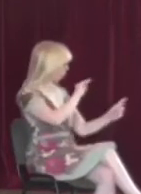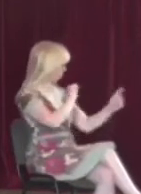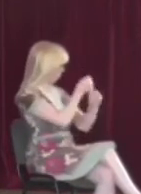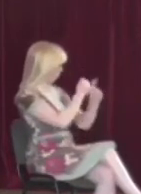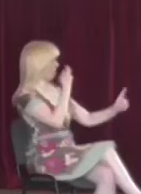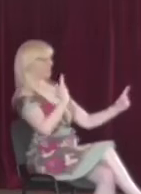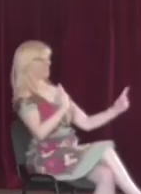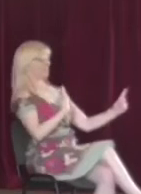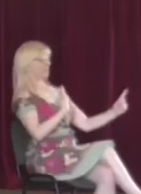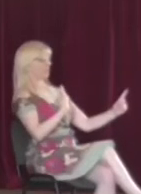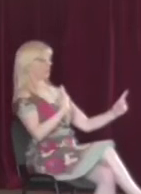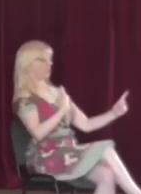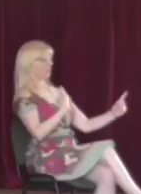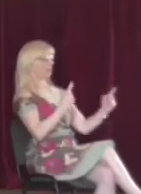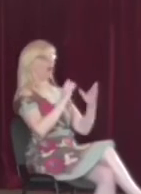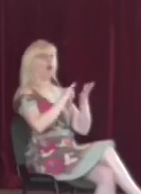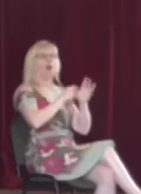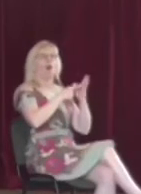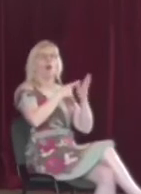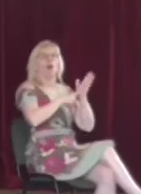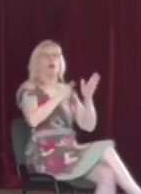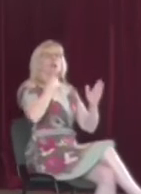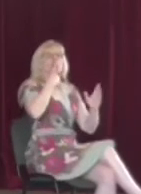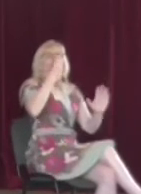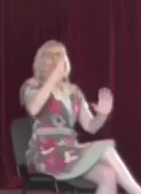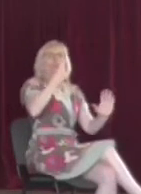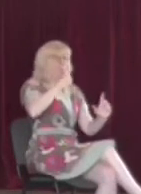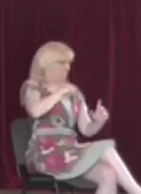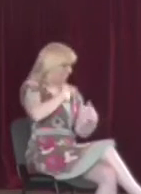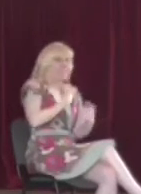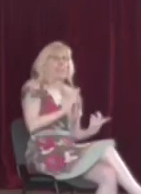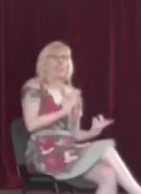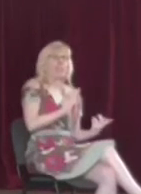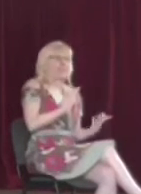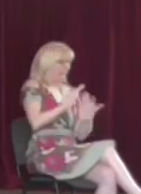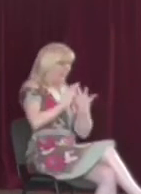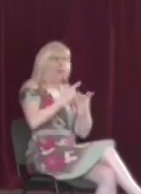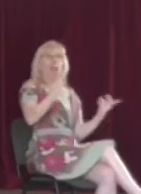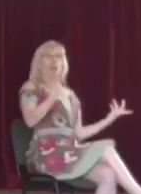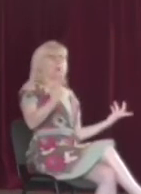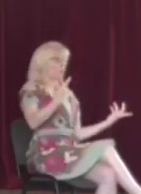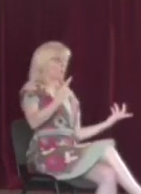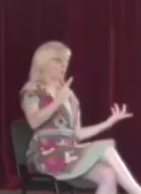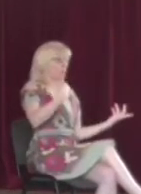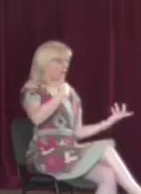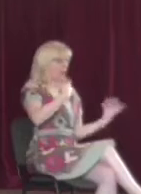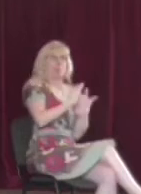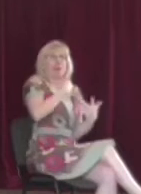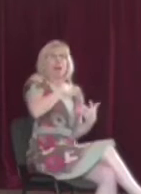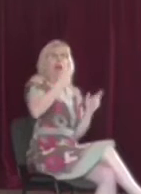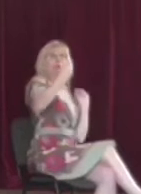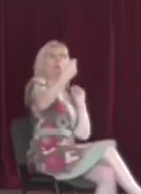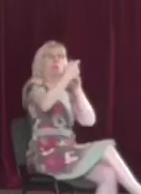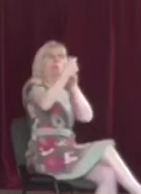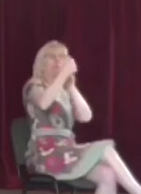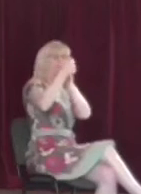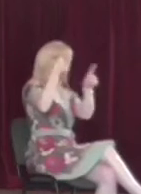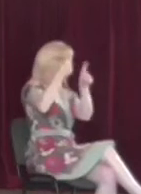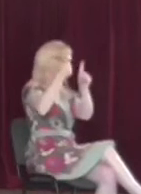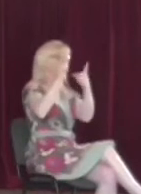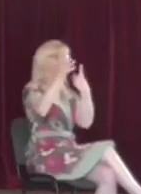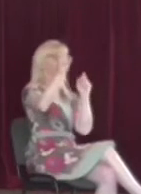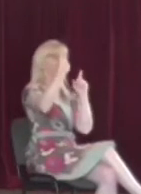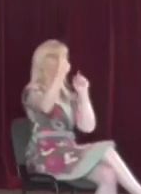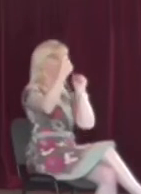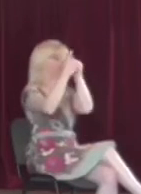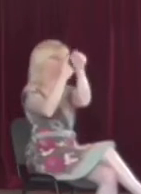there speechless. They heard the sound, but did not see anyone. Saul got up from the ground, but when his eyes opened,